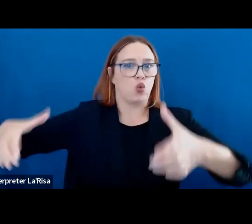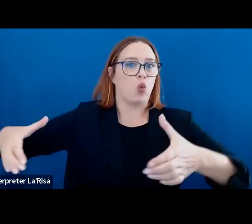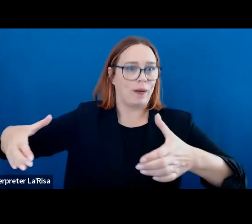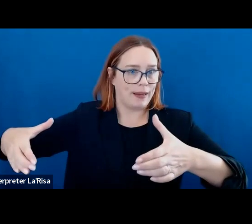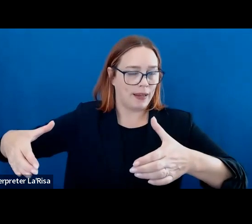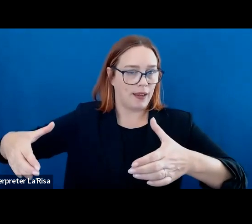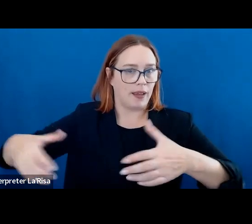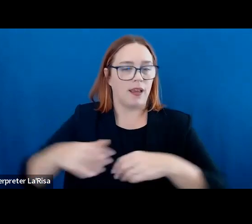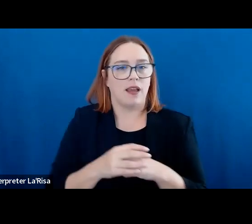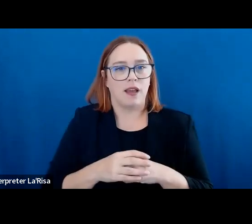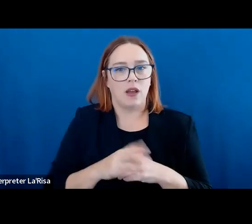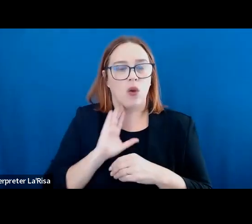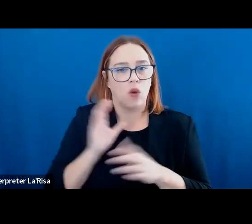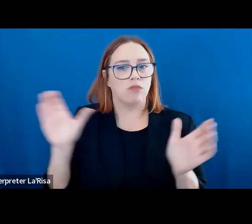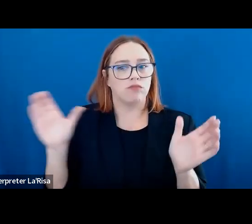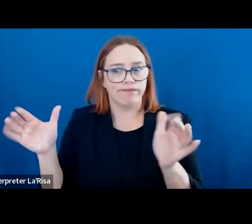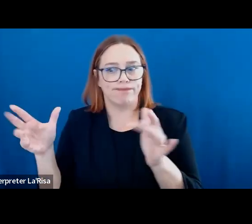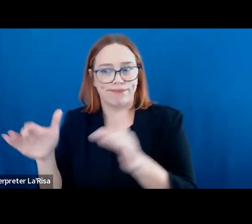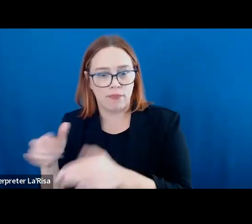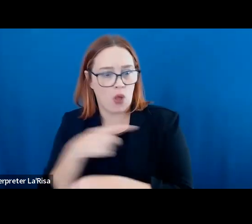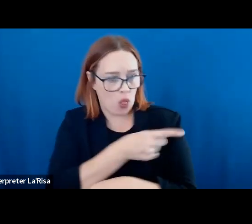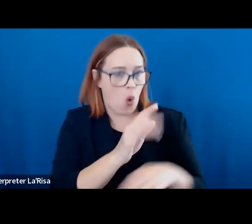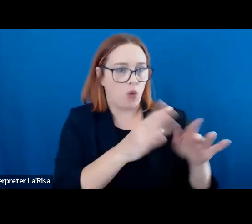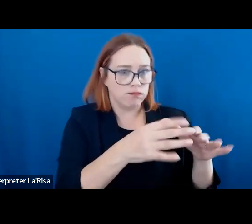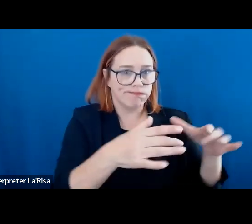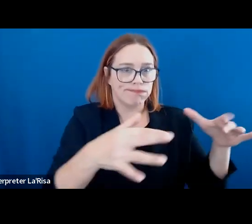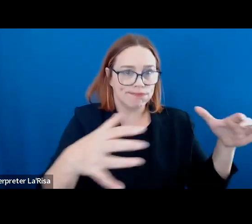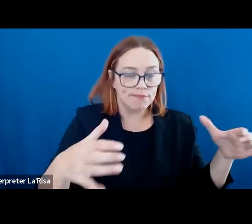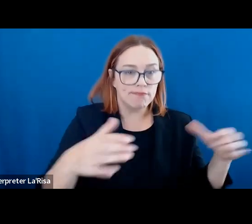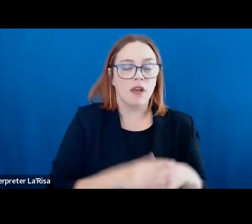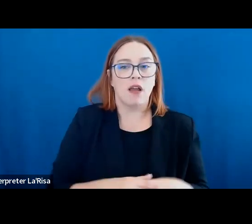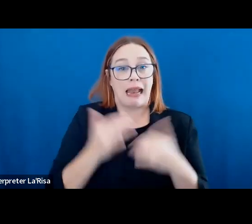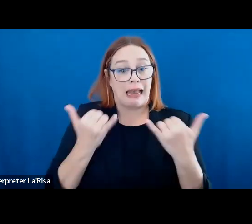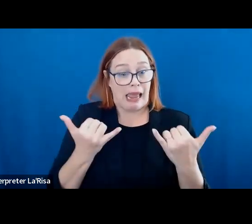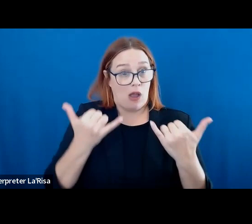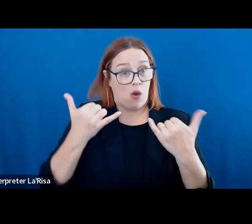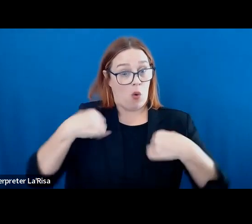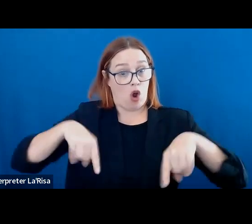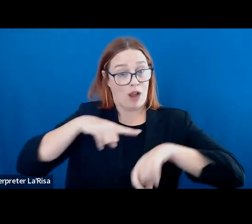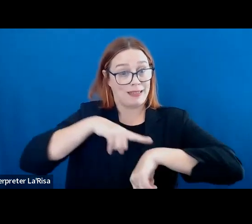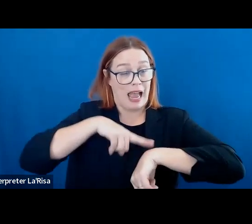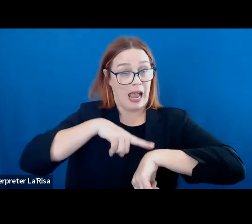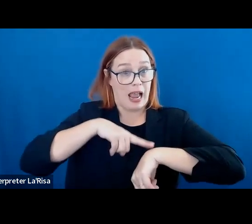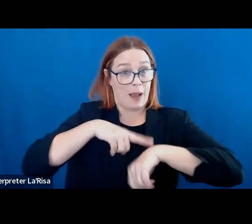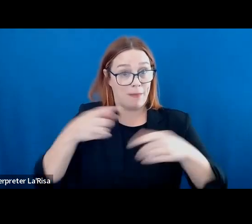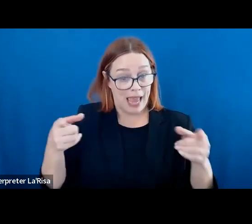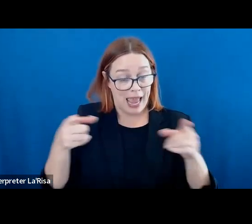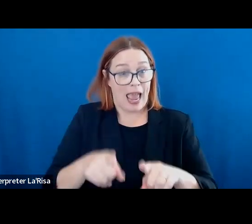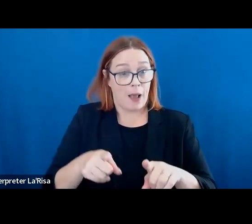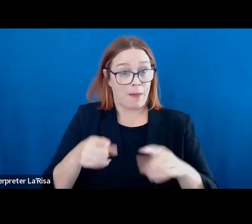we are living in those times, and our communities of color across the board will be the most